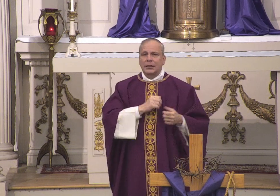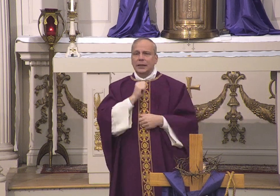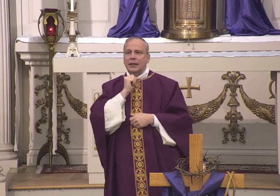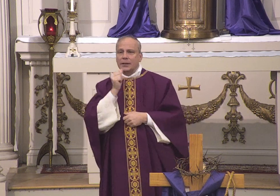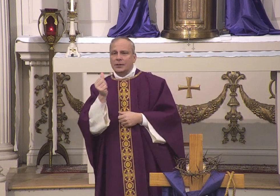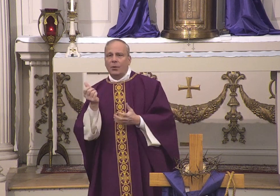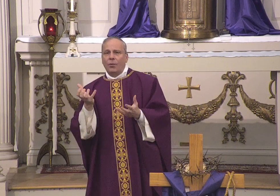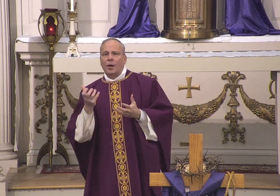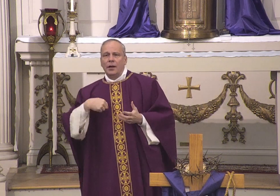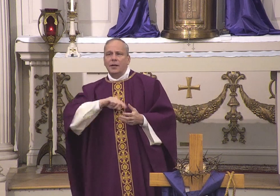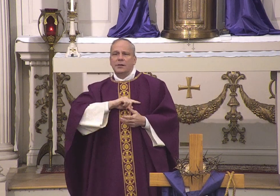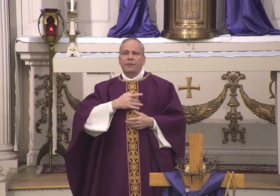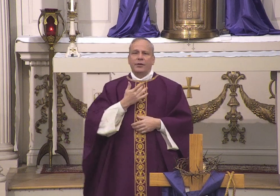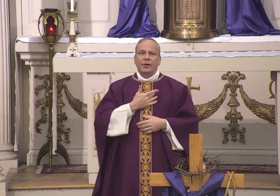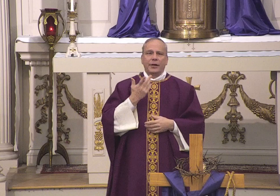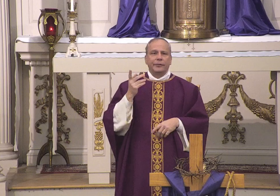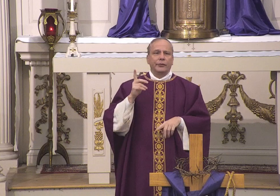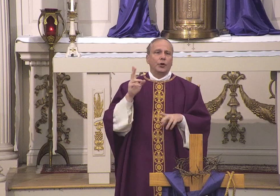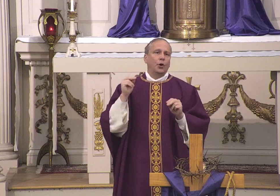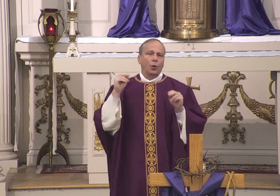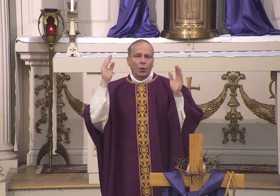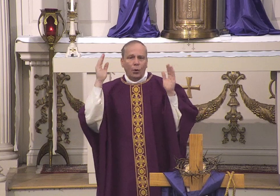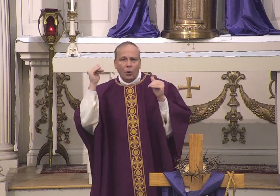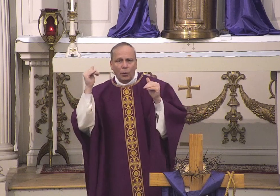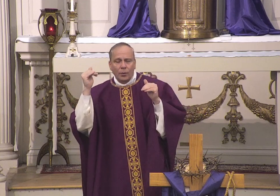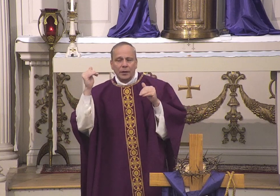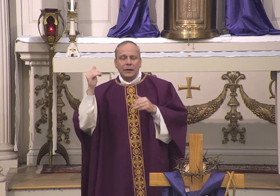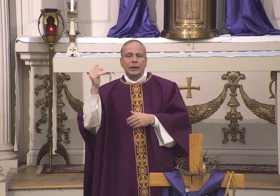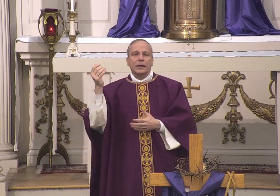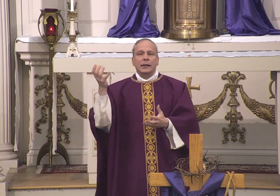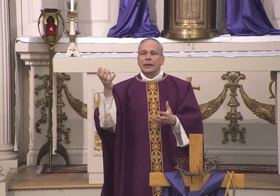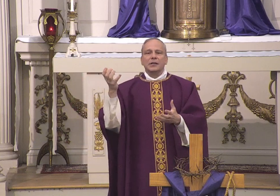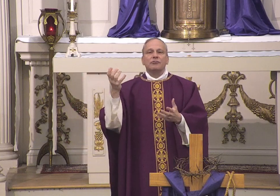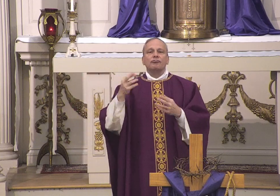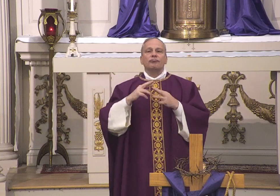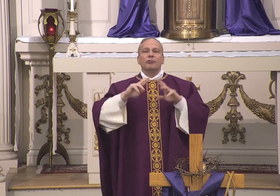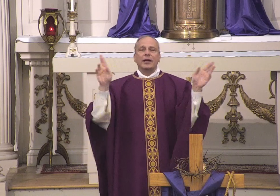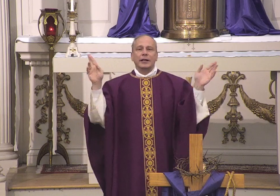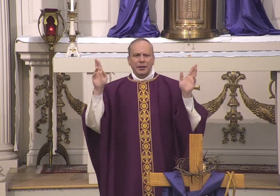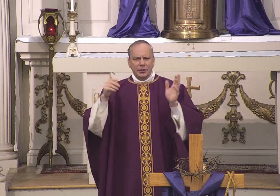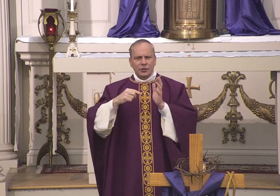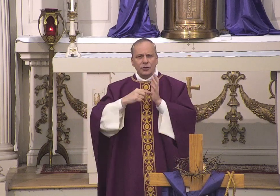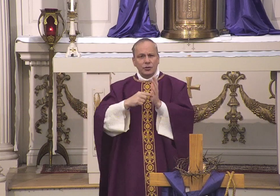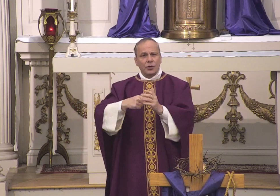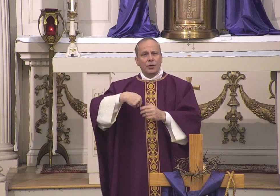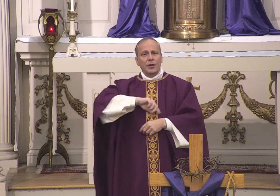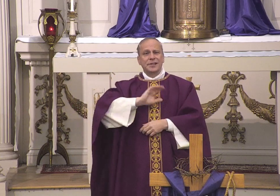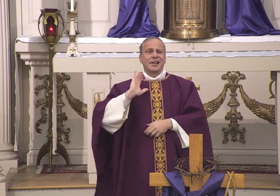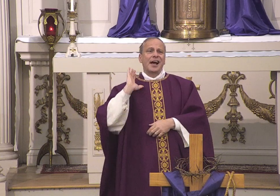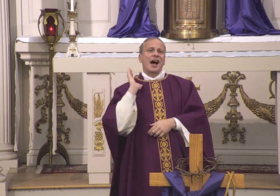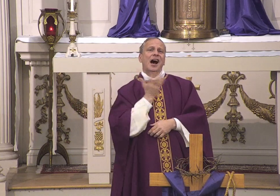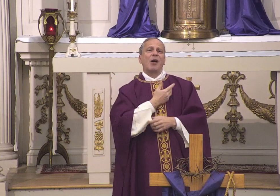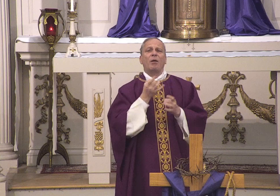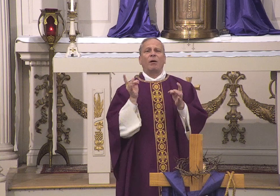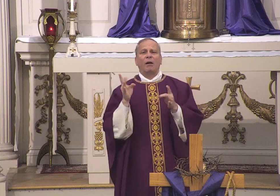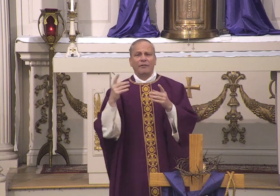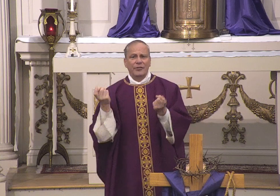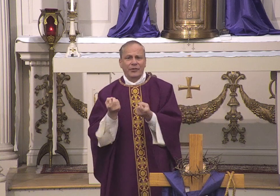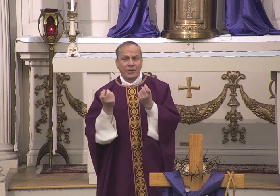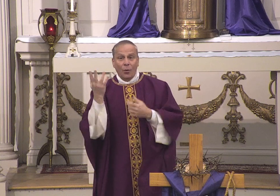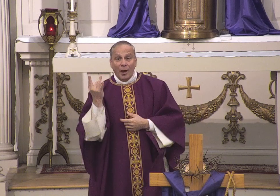But he doesn't want us to despair because of that. He doesn't want us to feel discouraged or